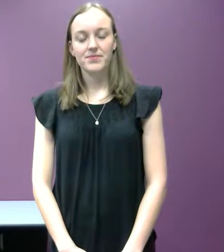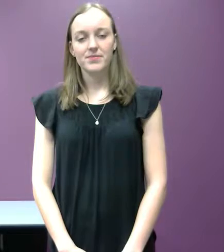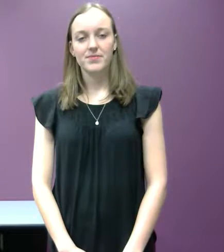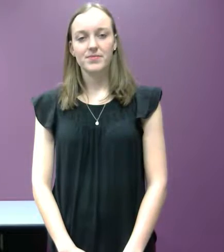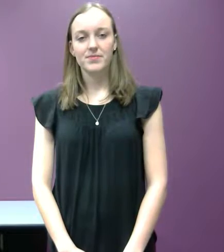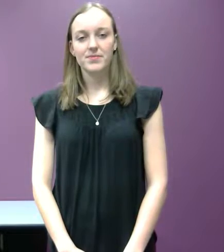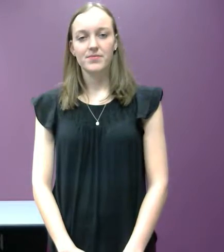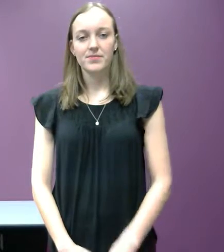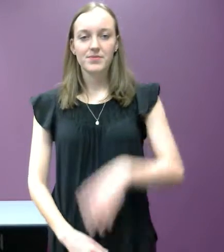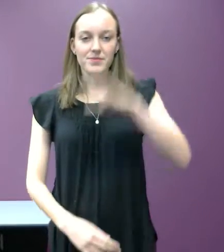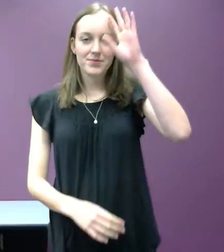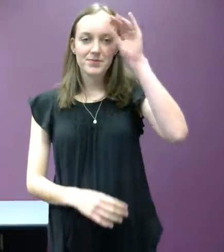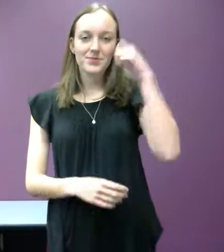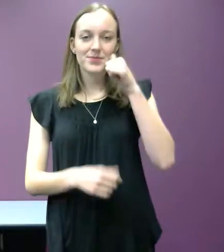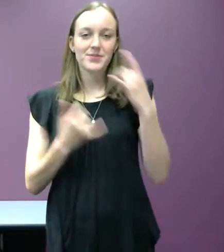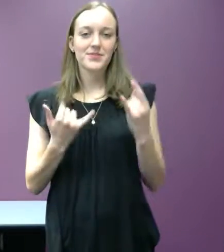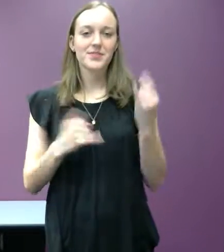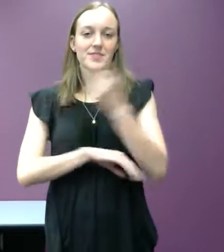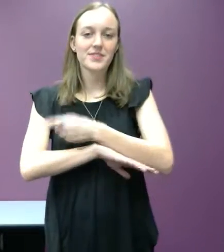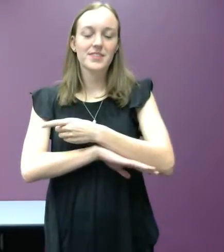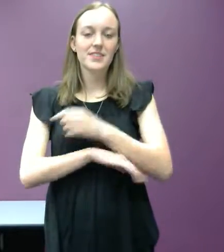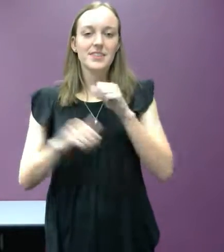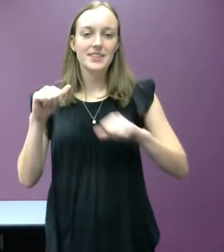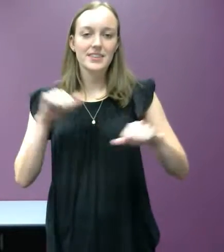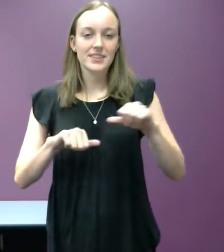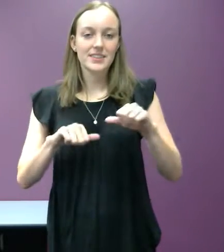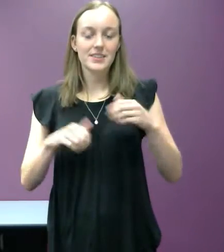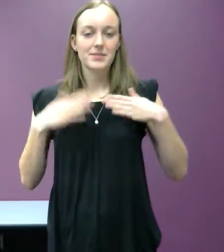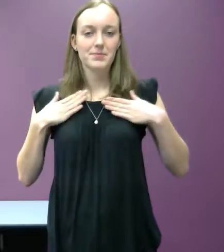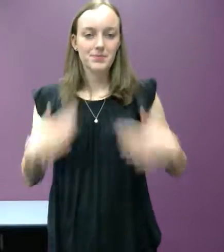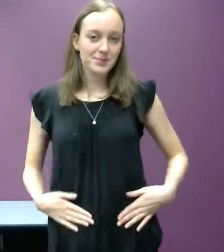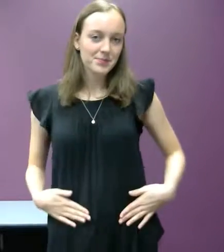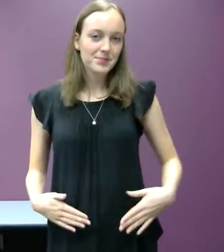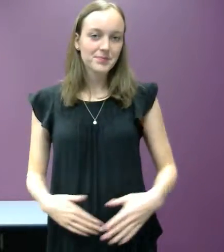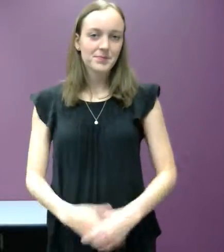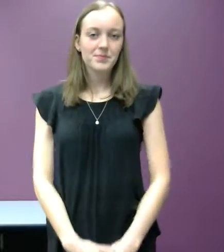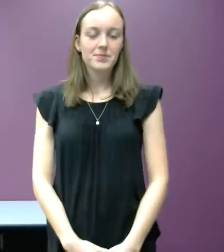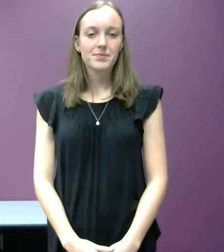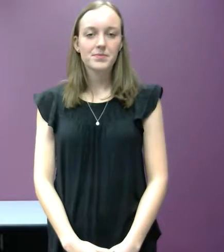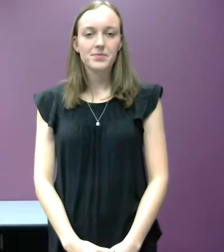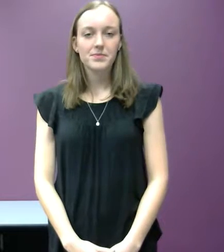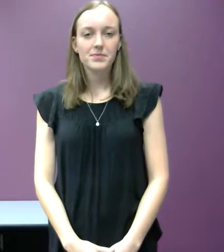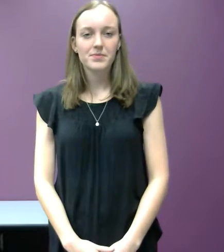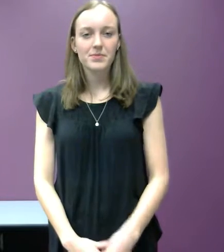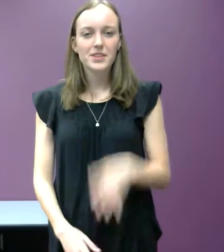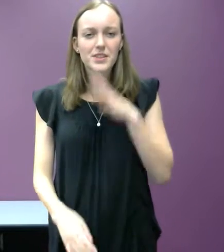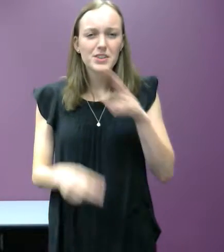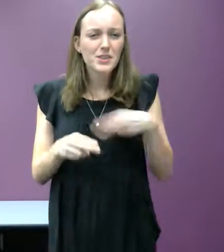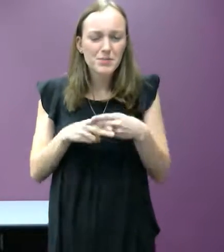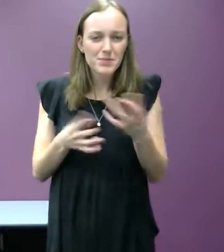Boys and girls, today we're going to talk about, in science, our bodies. And we're going to talk specifically